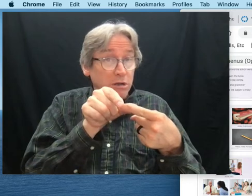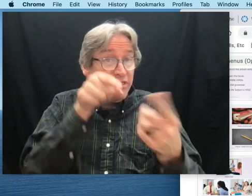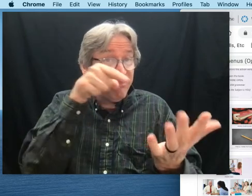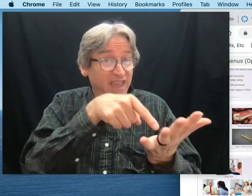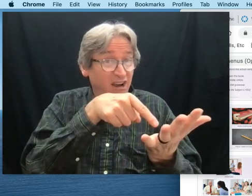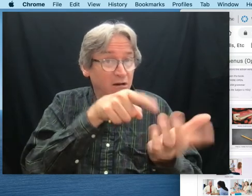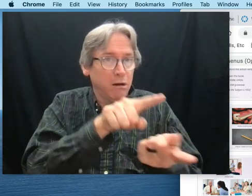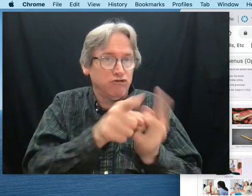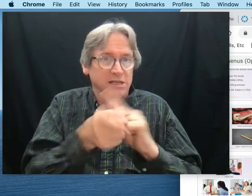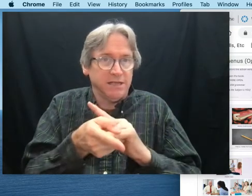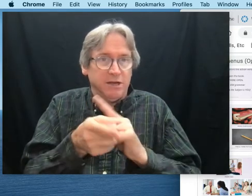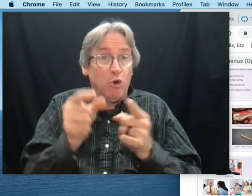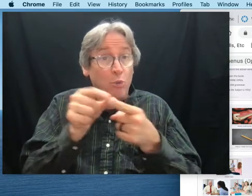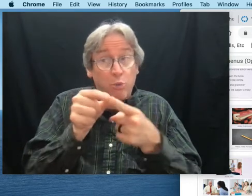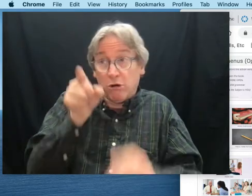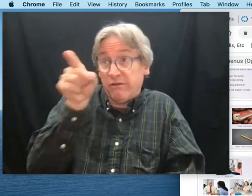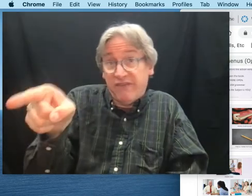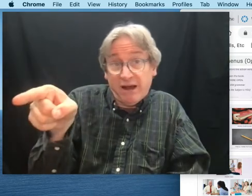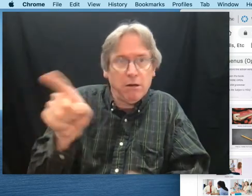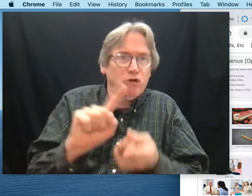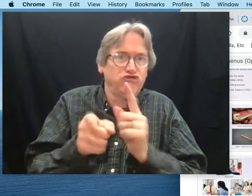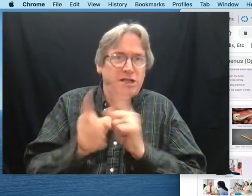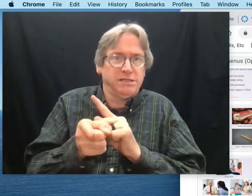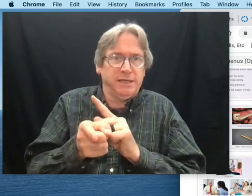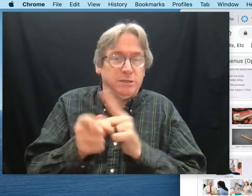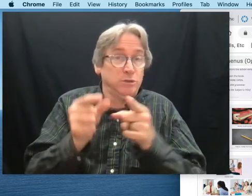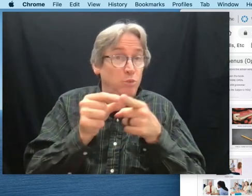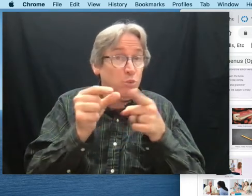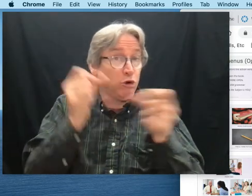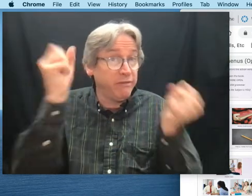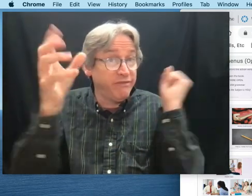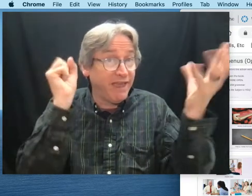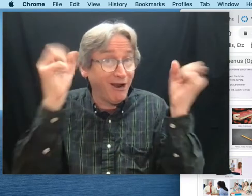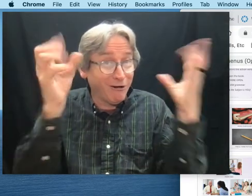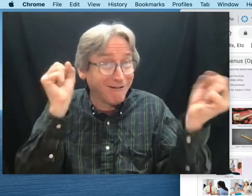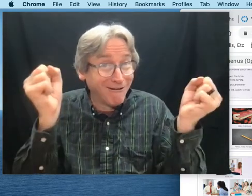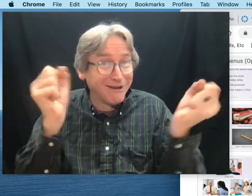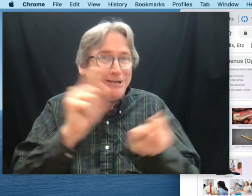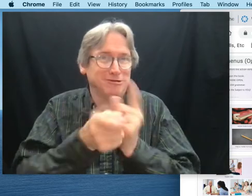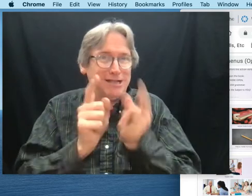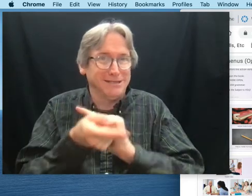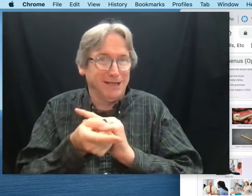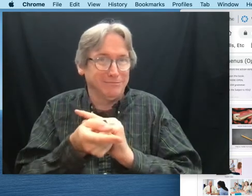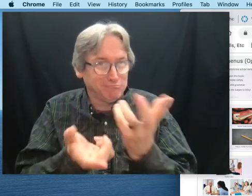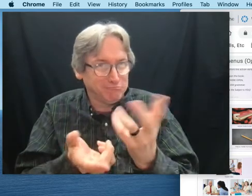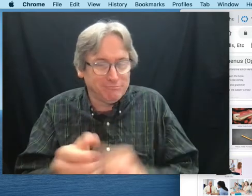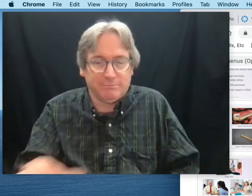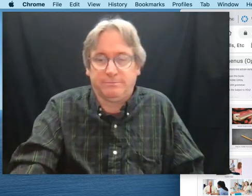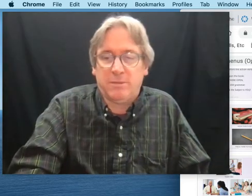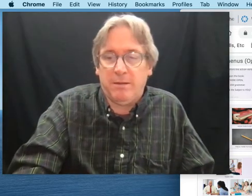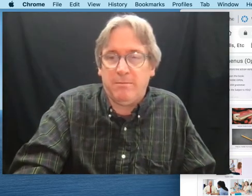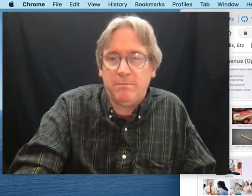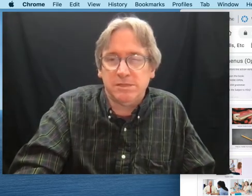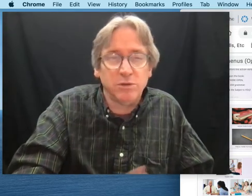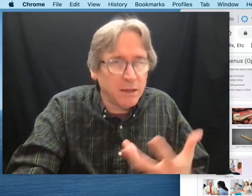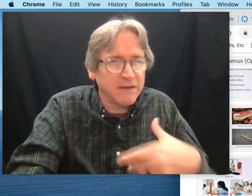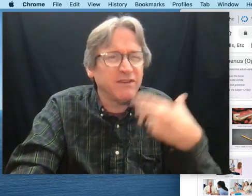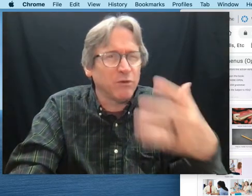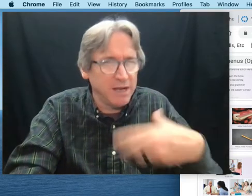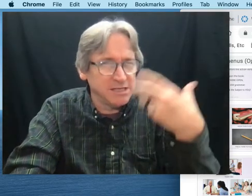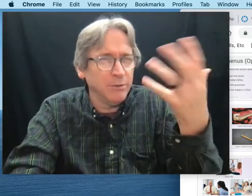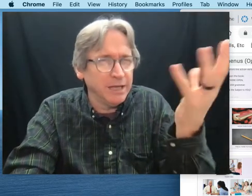Word there, translate. Or word there, translate. Word there, translate. Okay. So